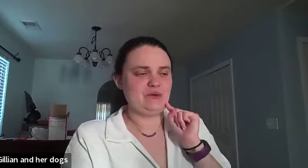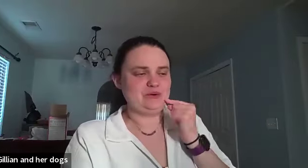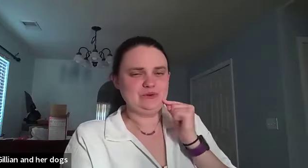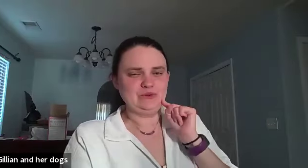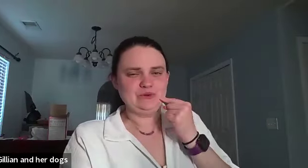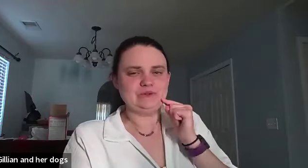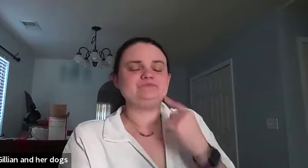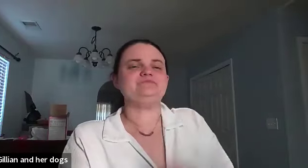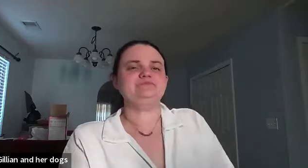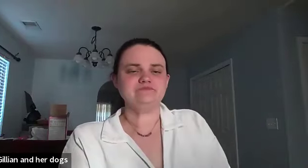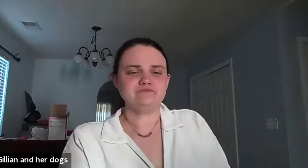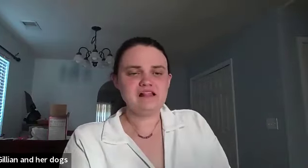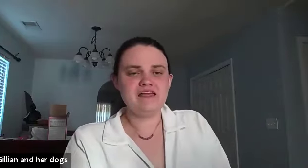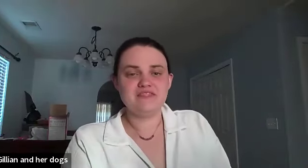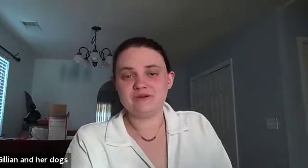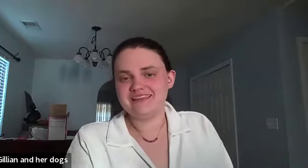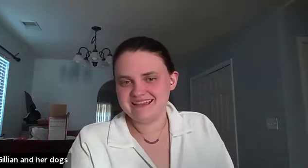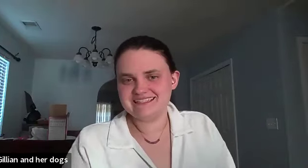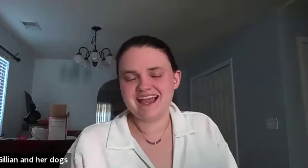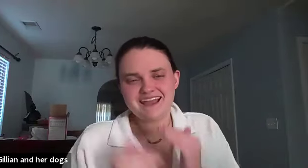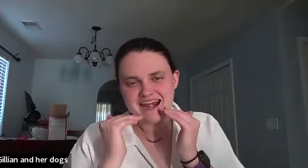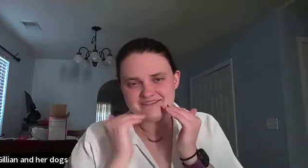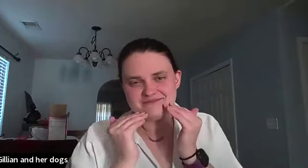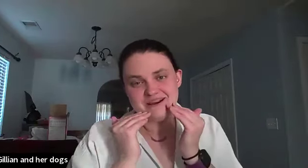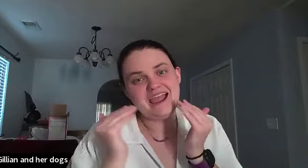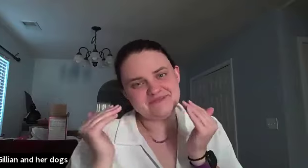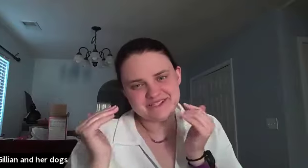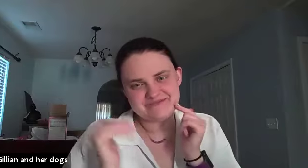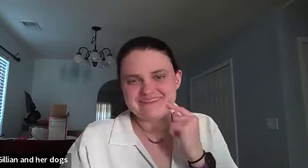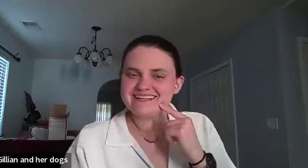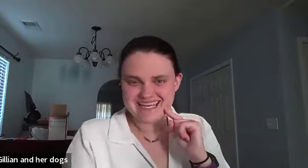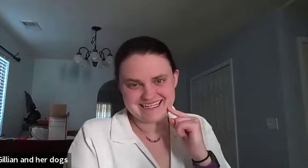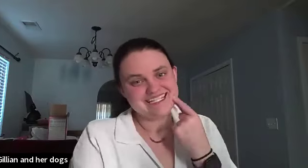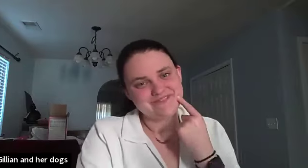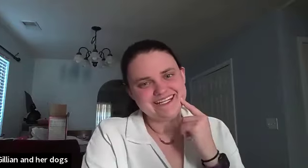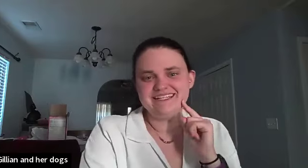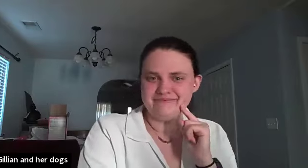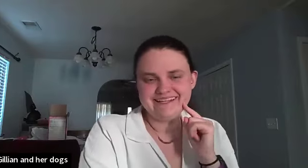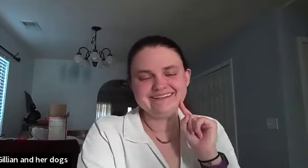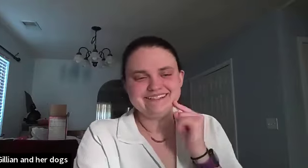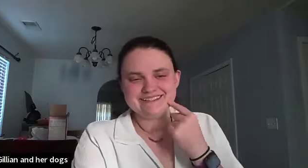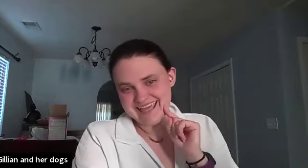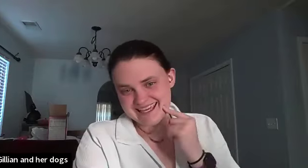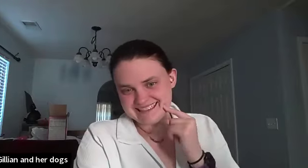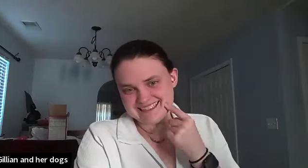sour. And then with candy, I kind of have a more happier smile because candy is fun and yummy. So